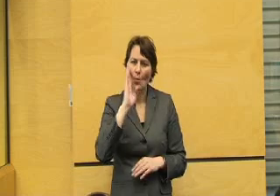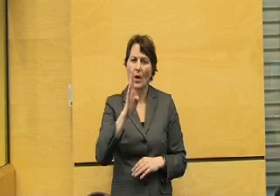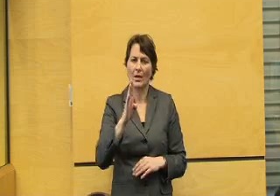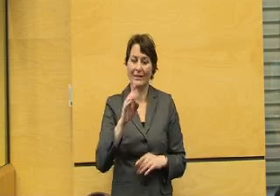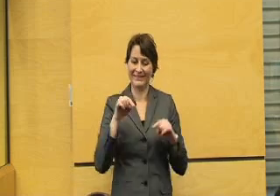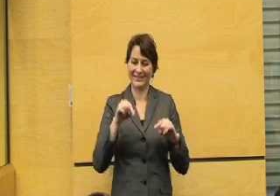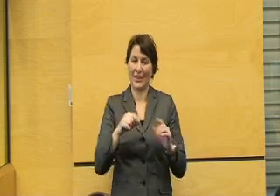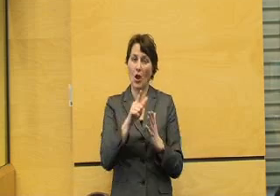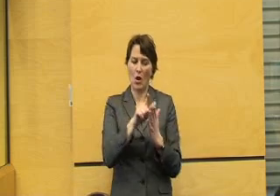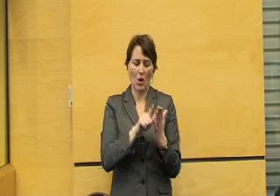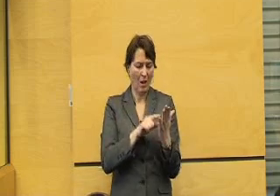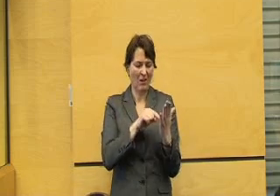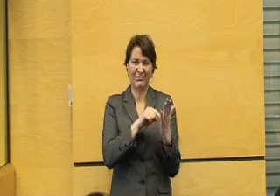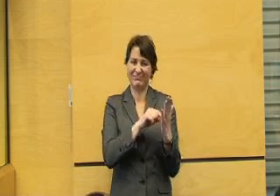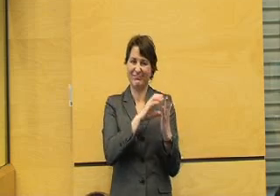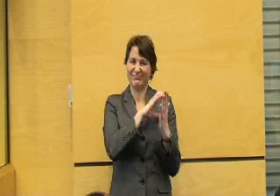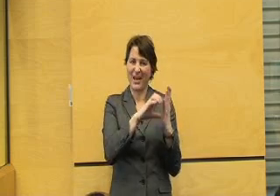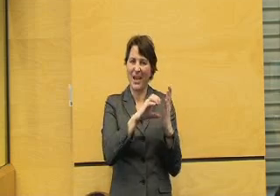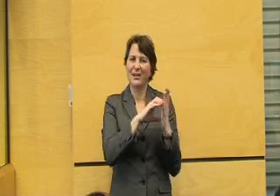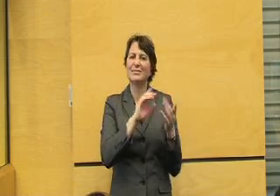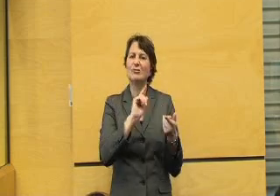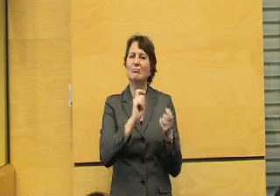amend this law.